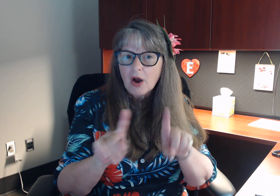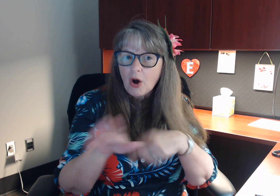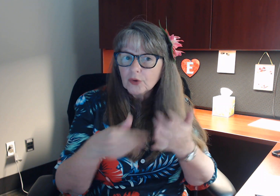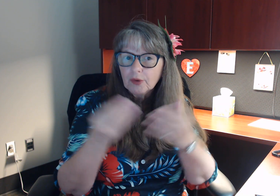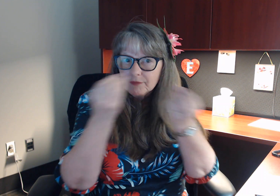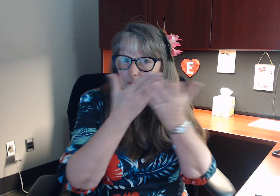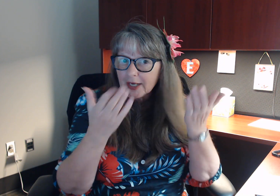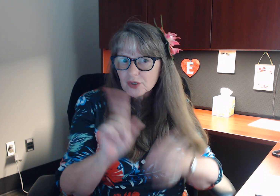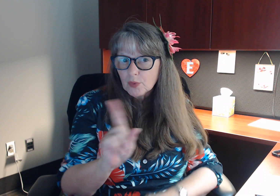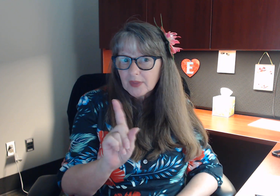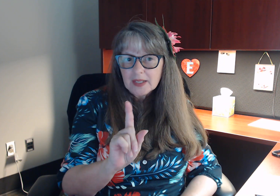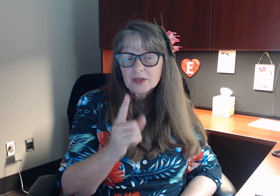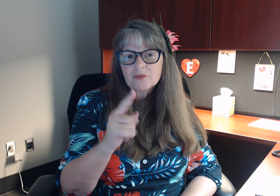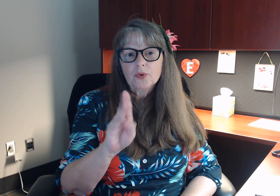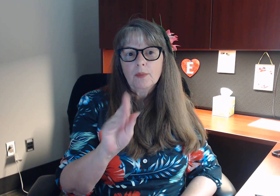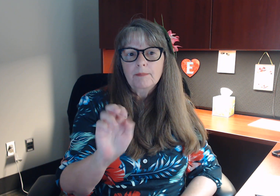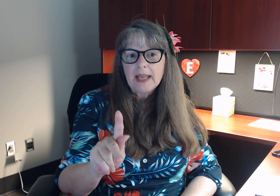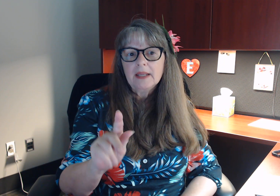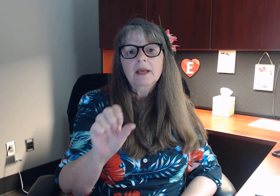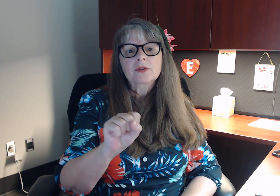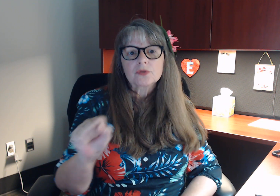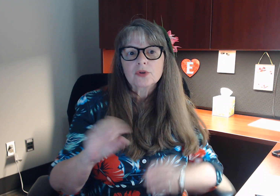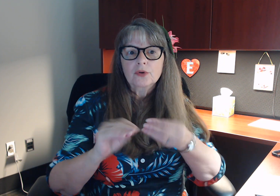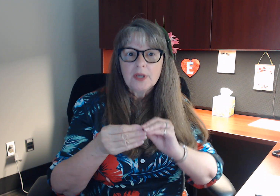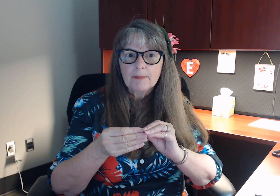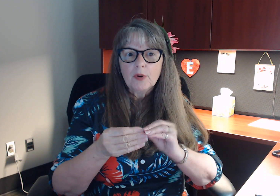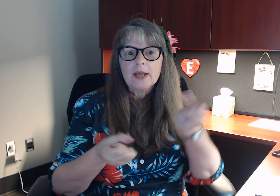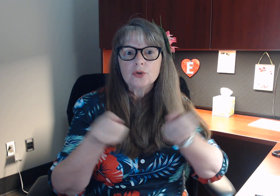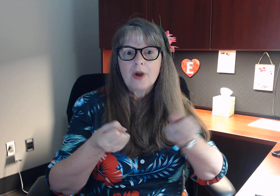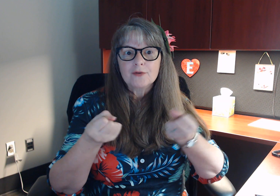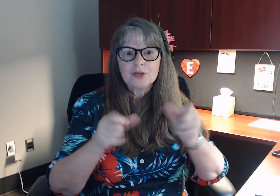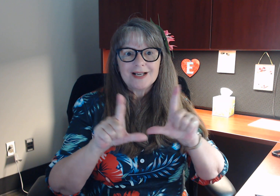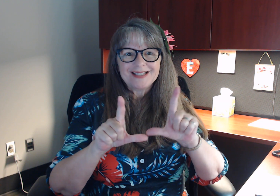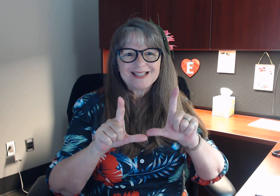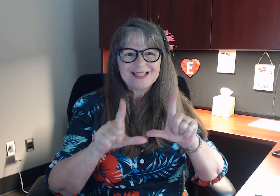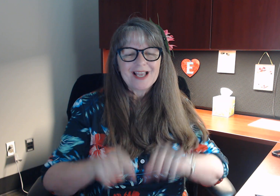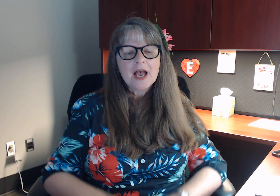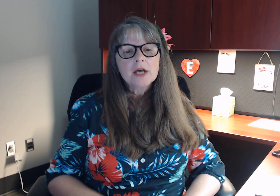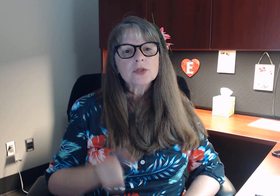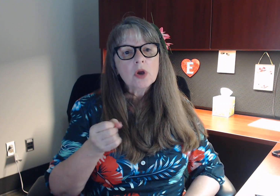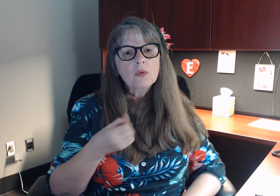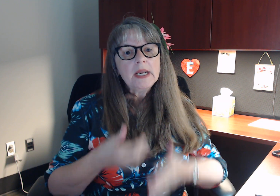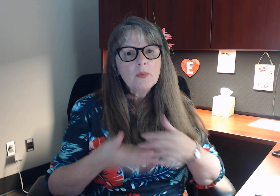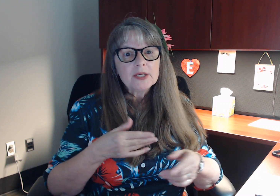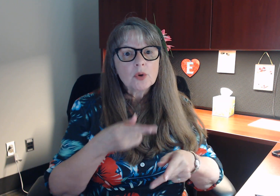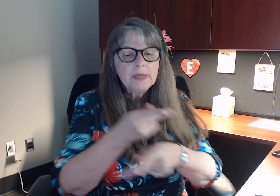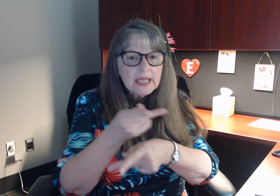your information of where that is for your bank, social security number, and driver's license. So anyway, so be